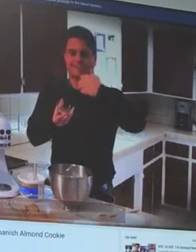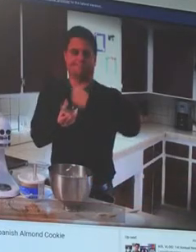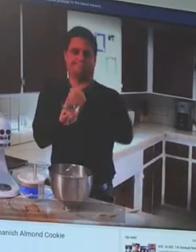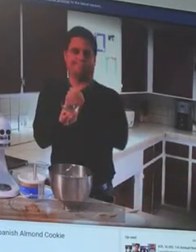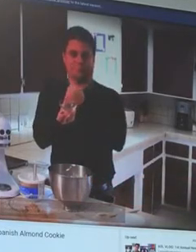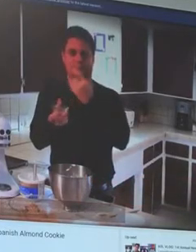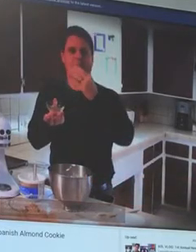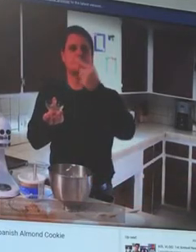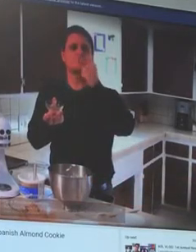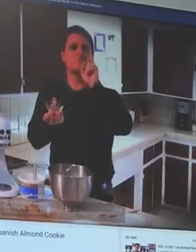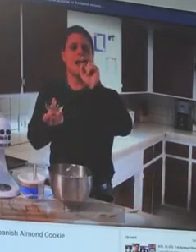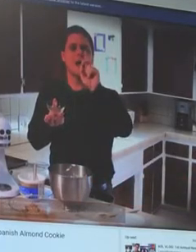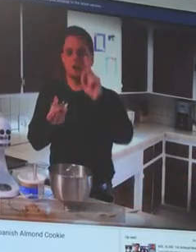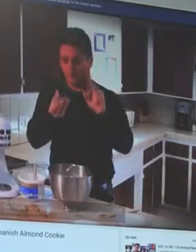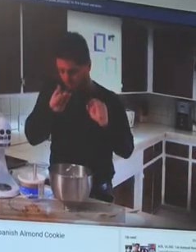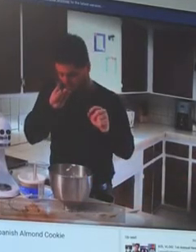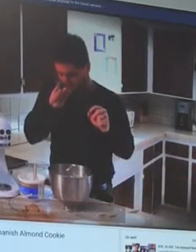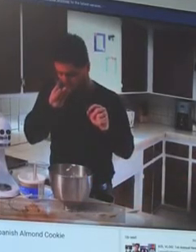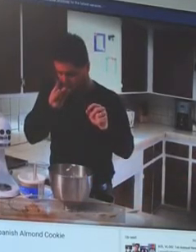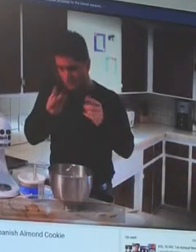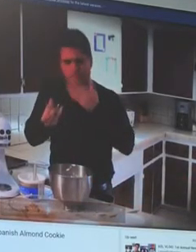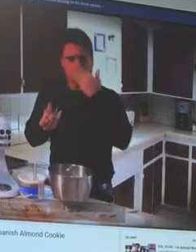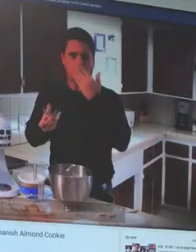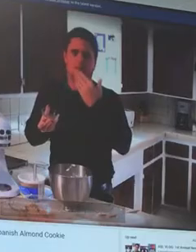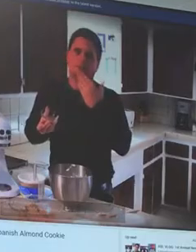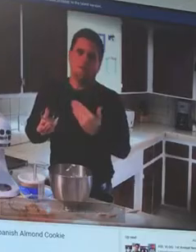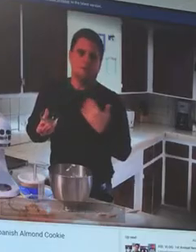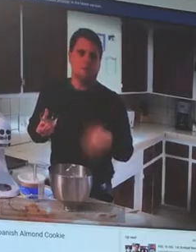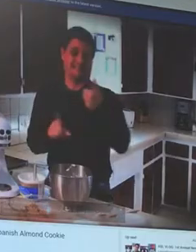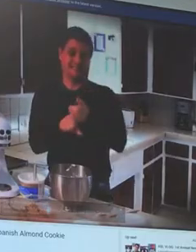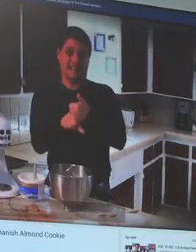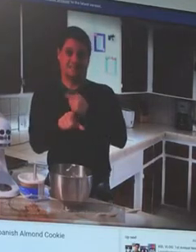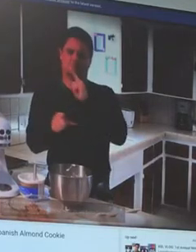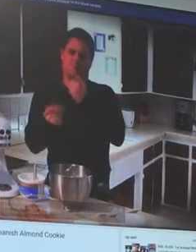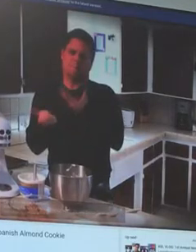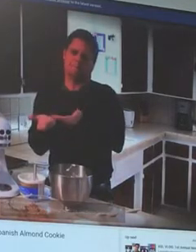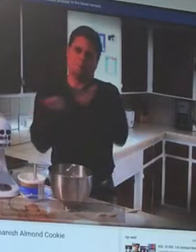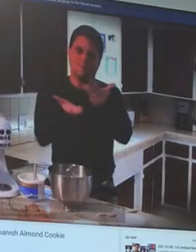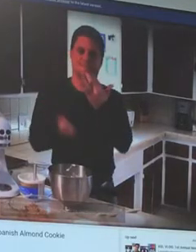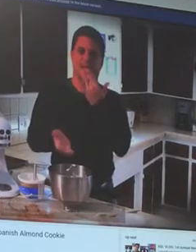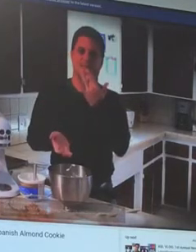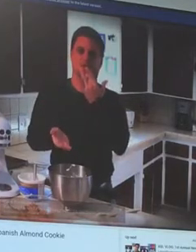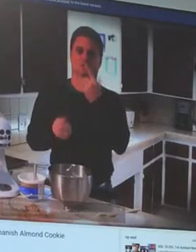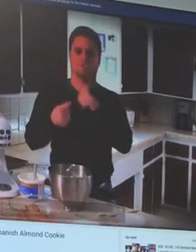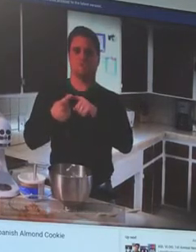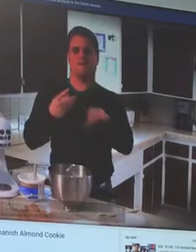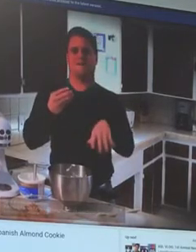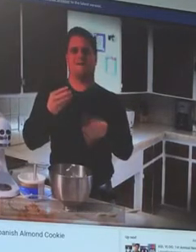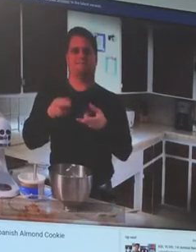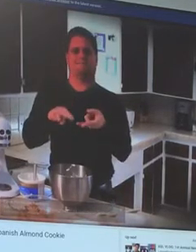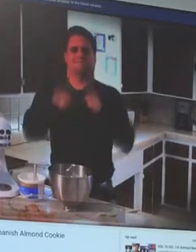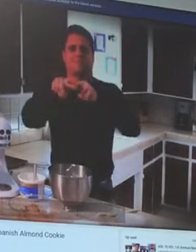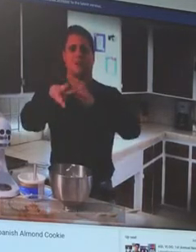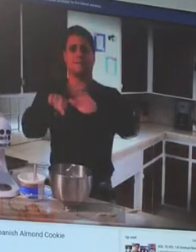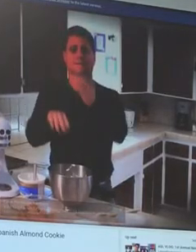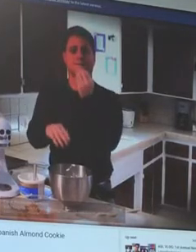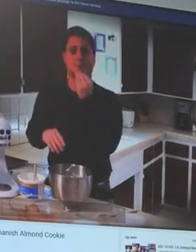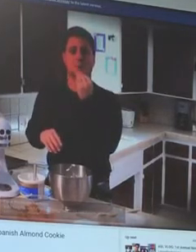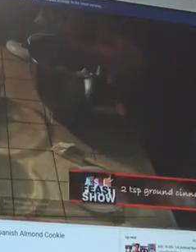until now, I've always kind of been like, what's the purpose of these things? But you know what? Ground anise smells really good. And they're both